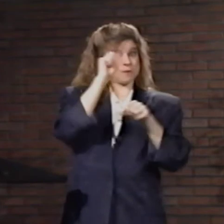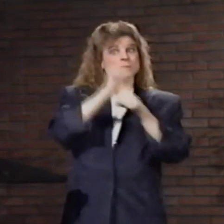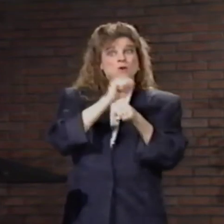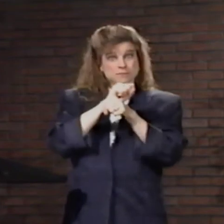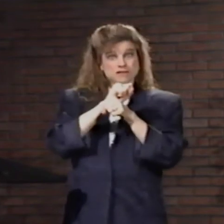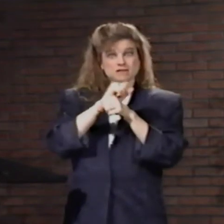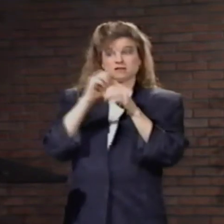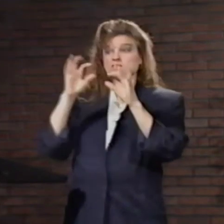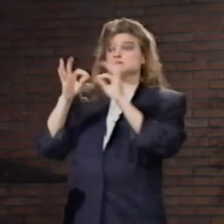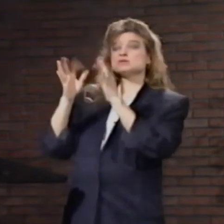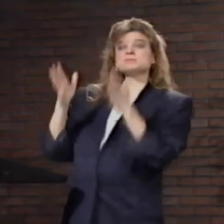using.